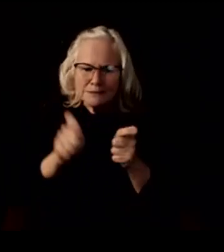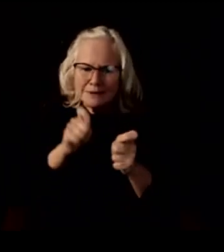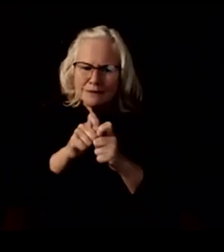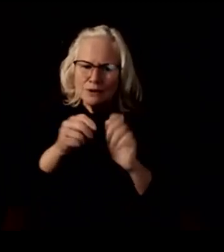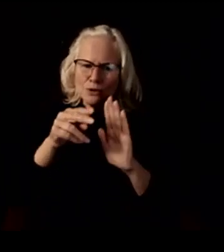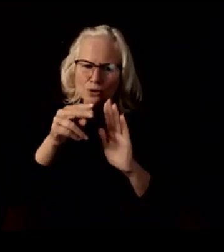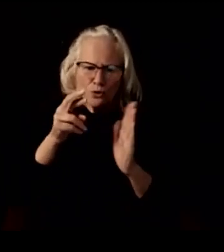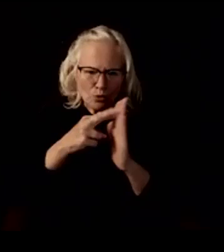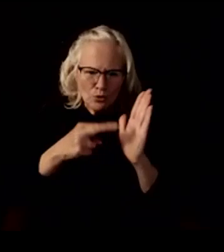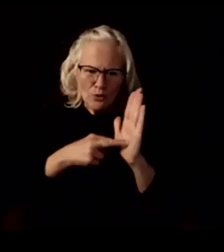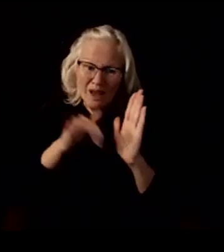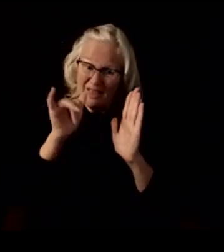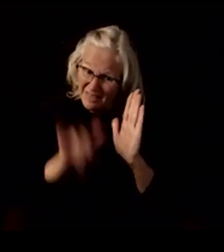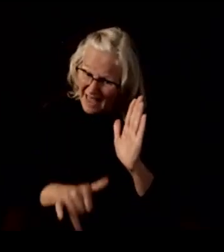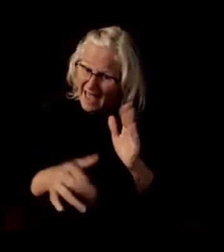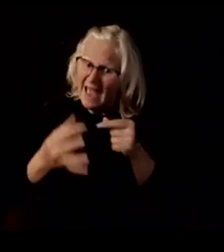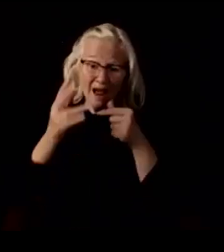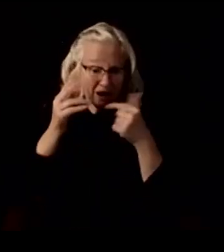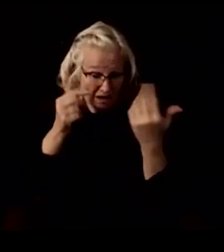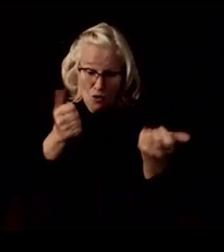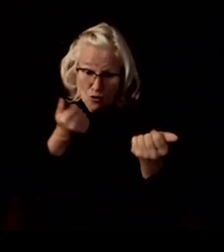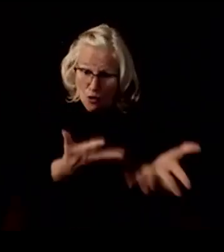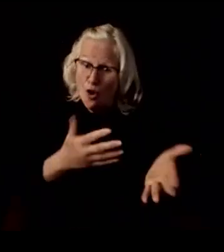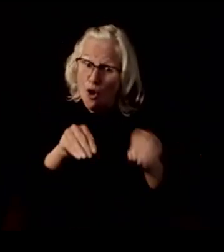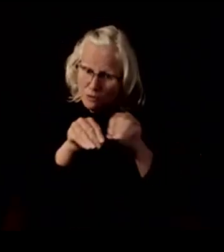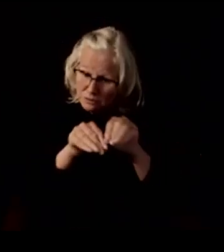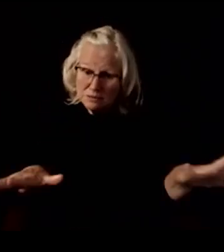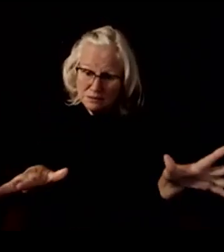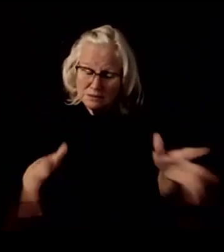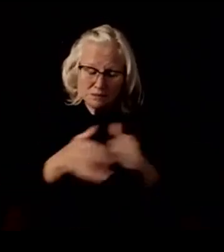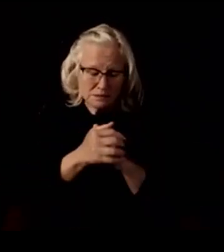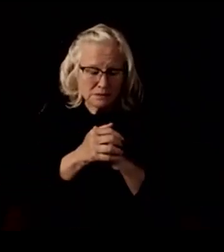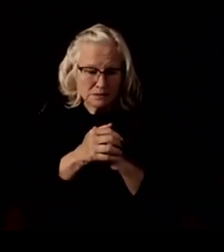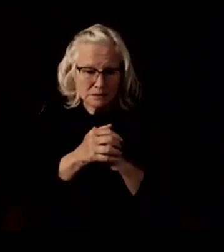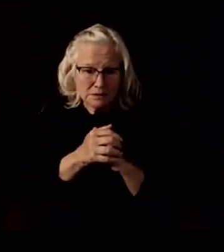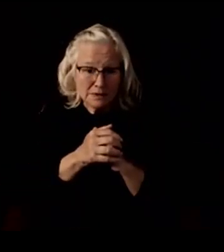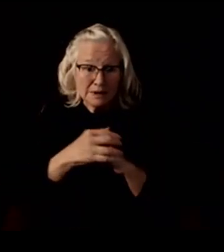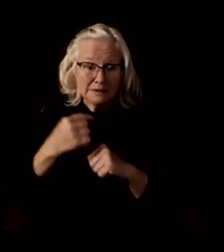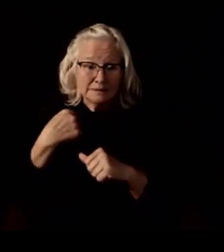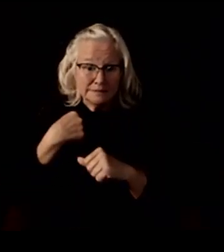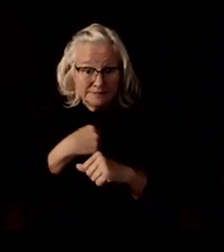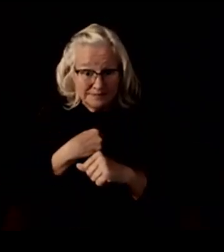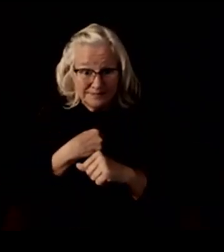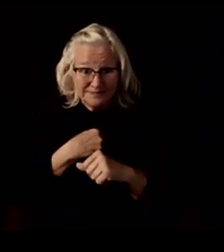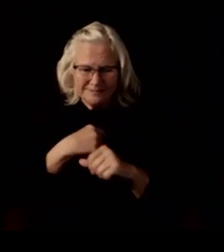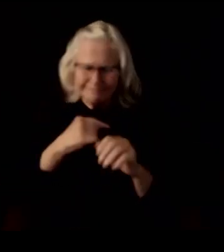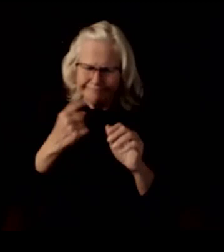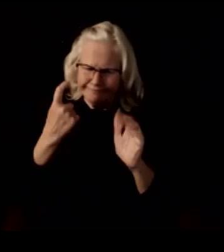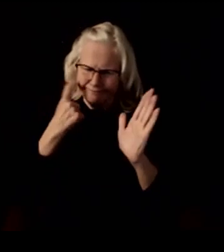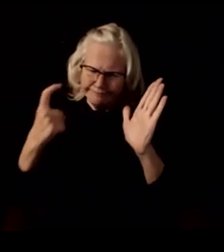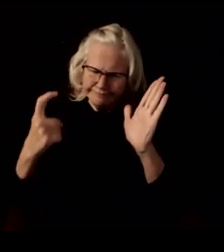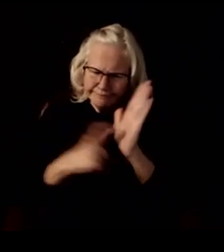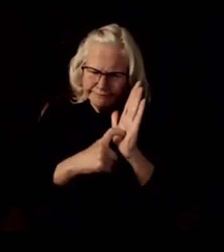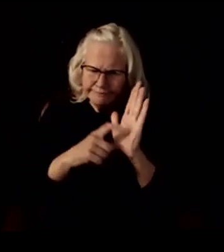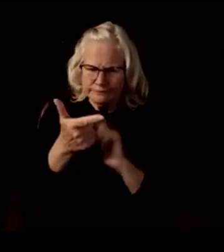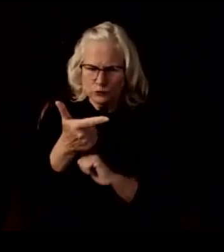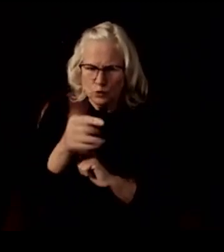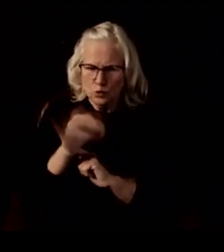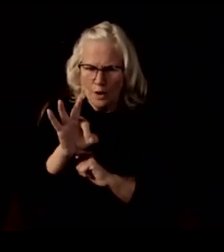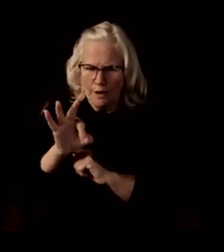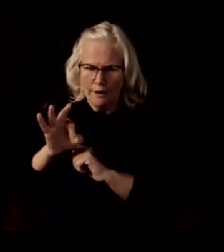and further spread of disease. We've identified 21 clusters of COVID cases associated with parties,